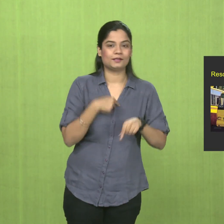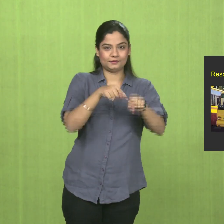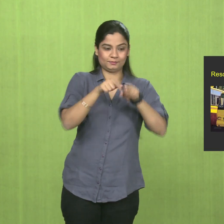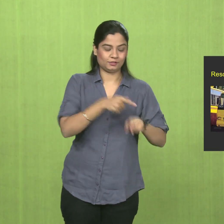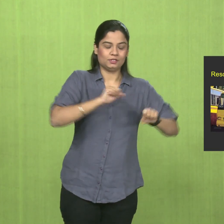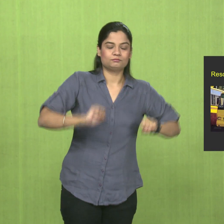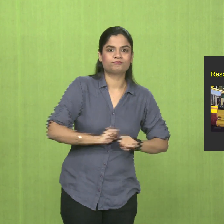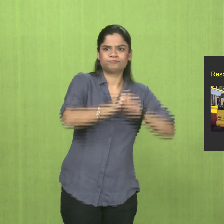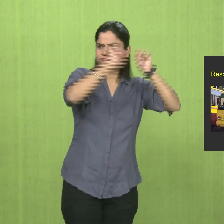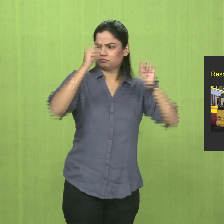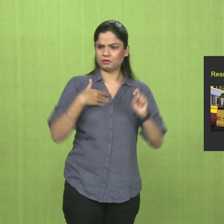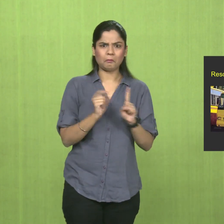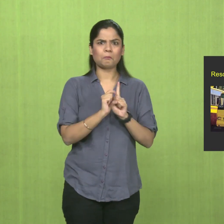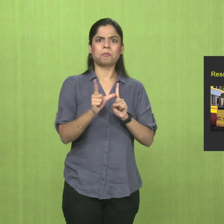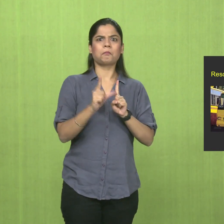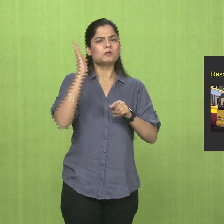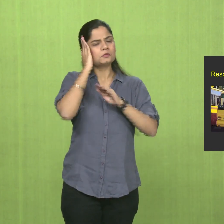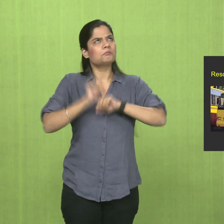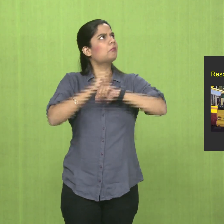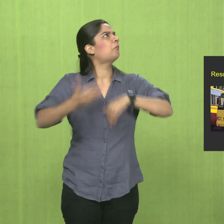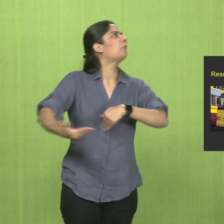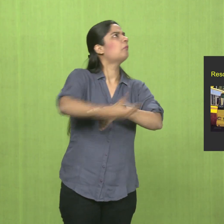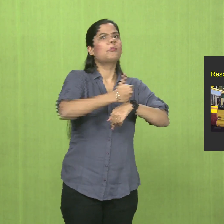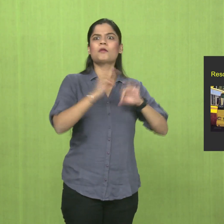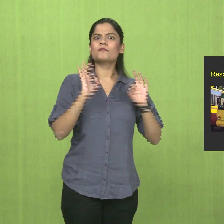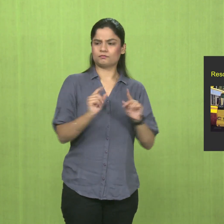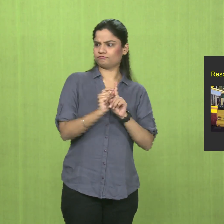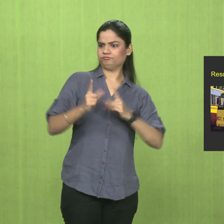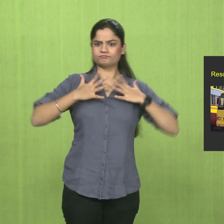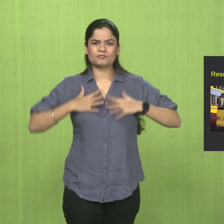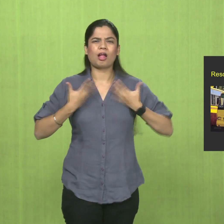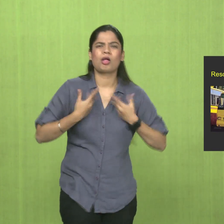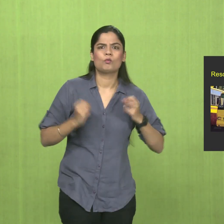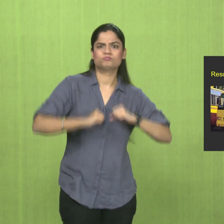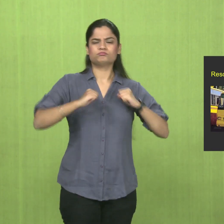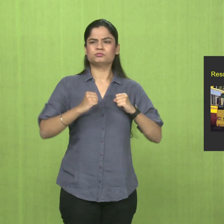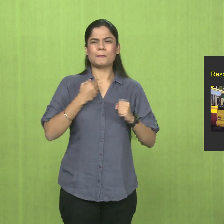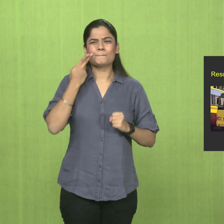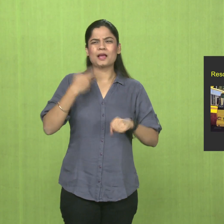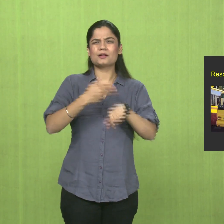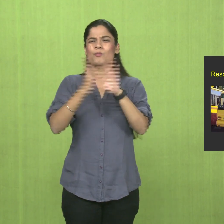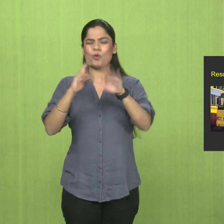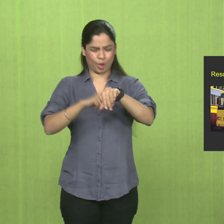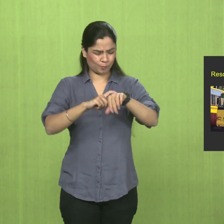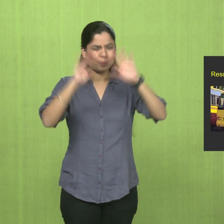be a different thing you can do. You can wake up before time if you sleep on time and you have more energy,